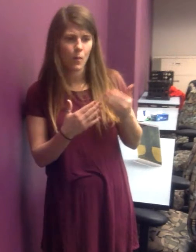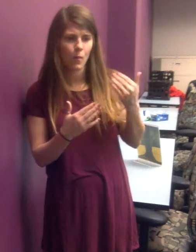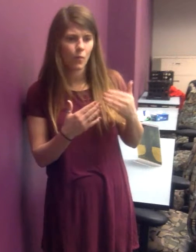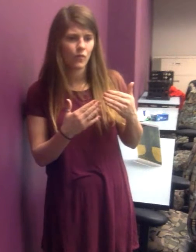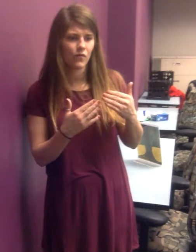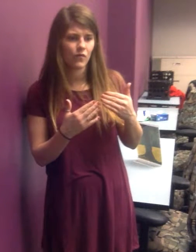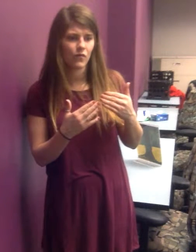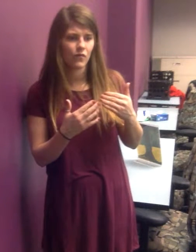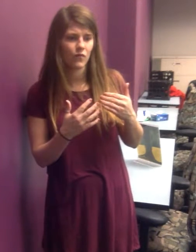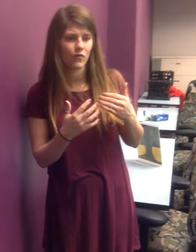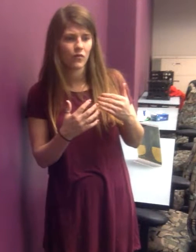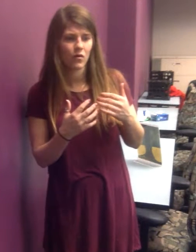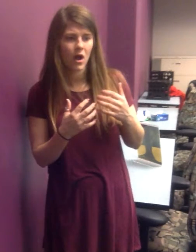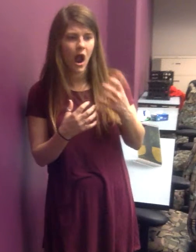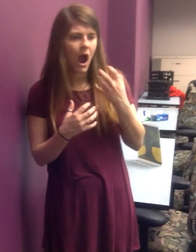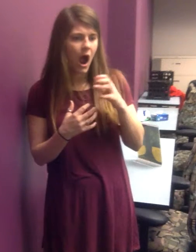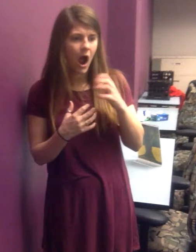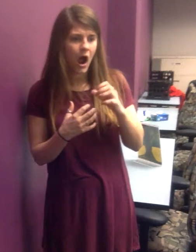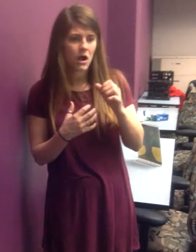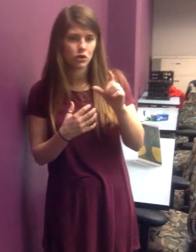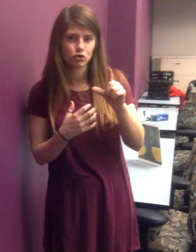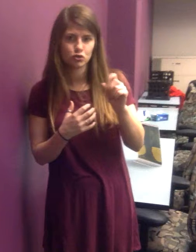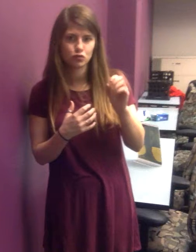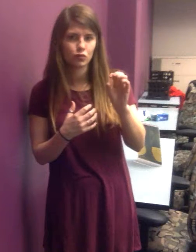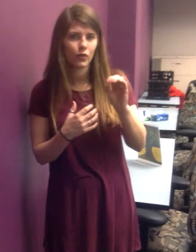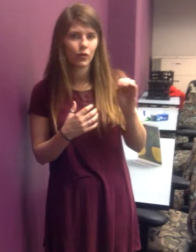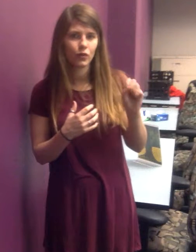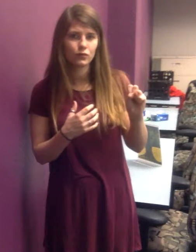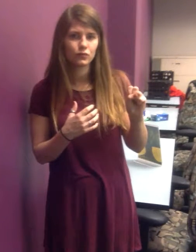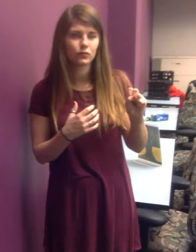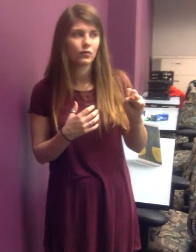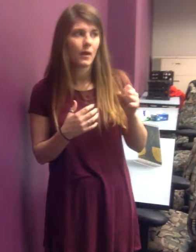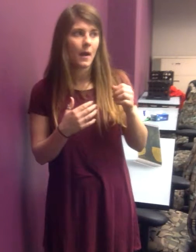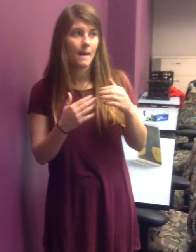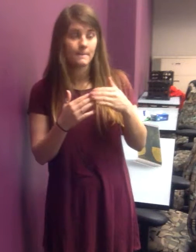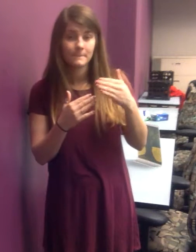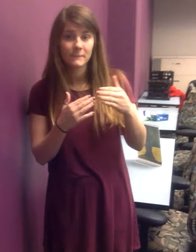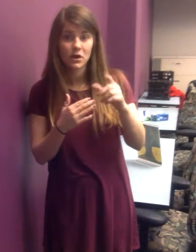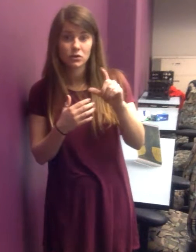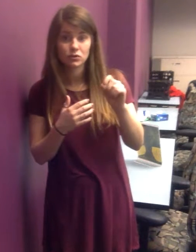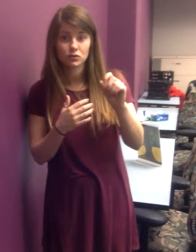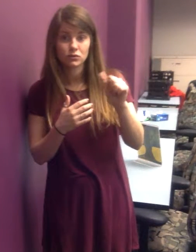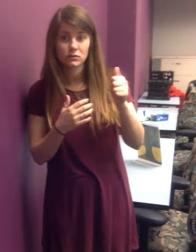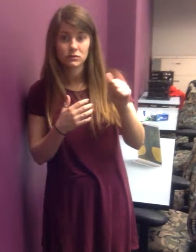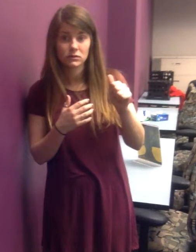2010s will be warmer than the 2000s. Against the backdrop of all the pressure from skeptic groups, Congress ordered a comprehensive review